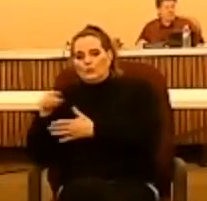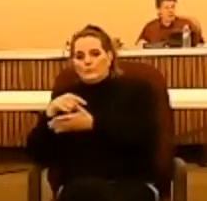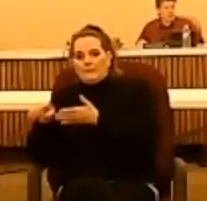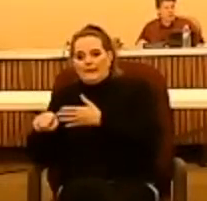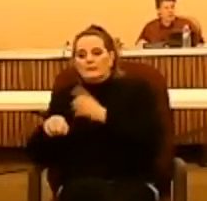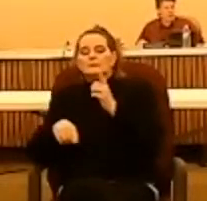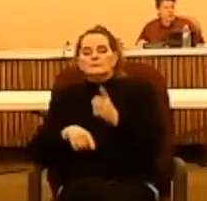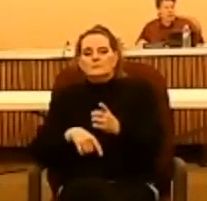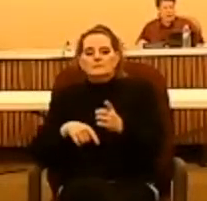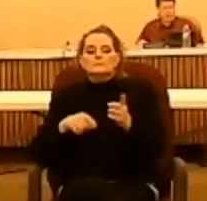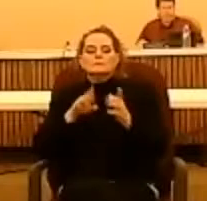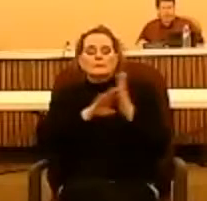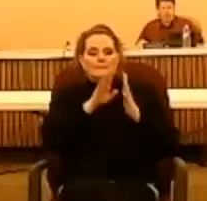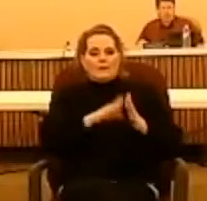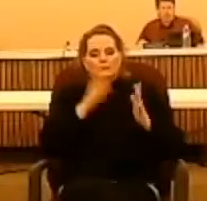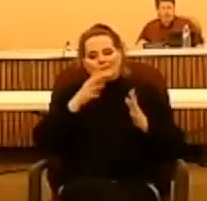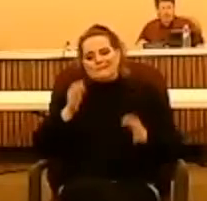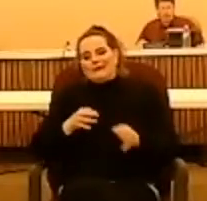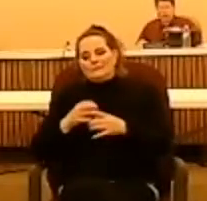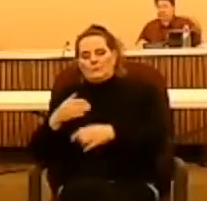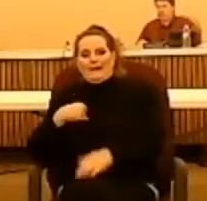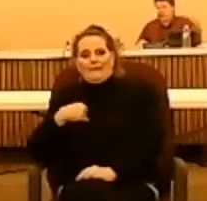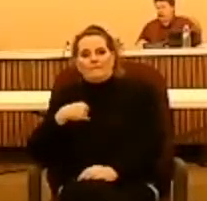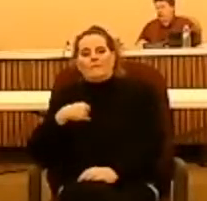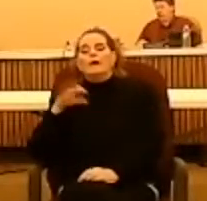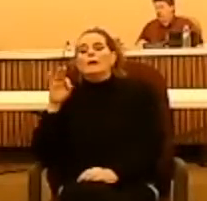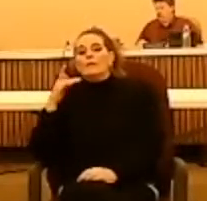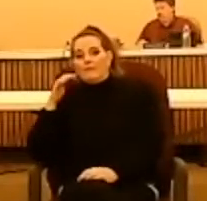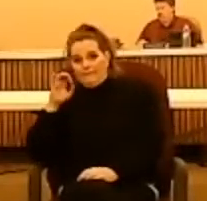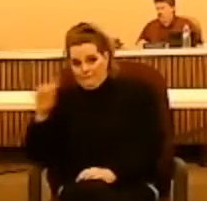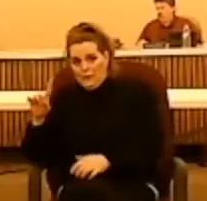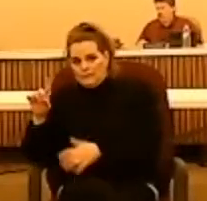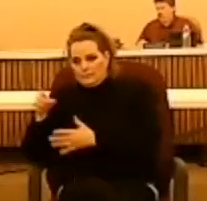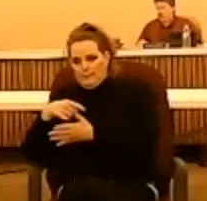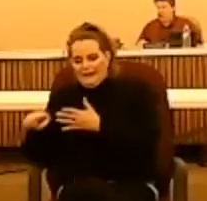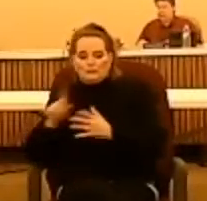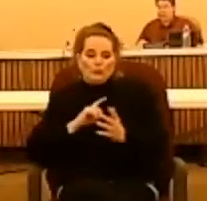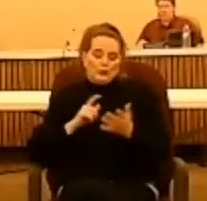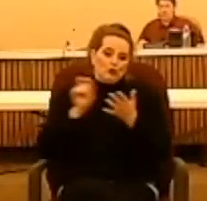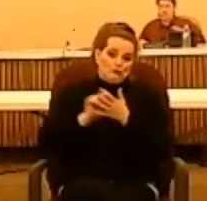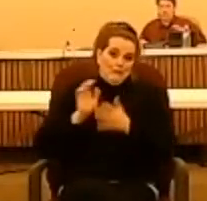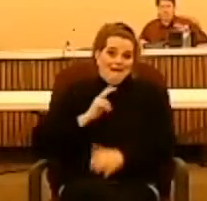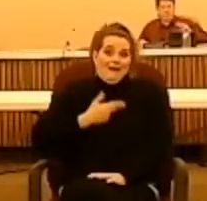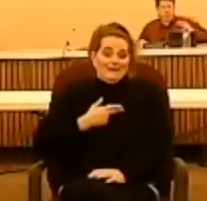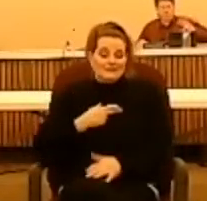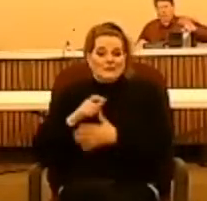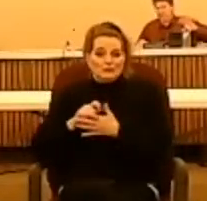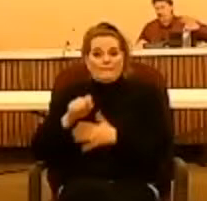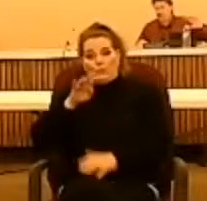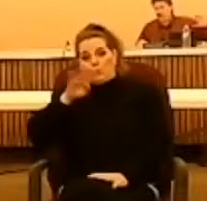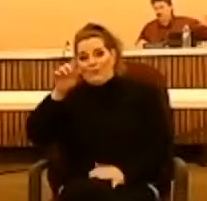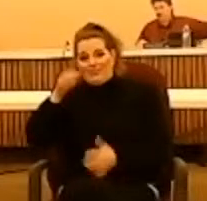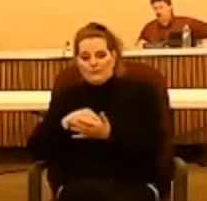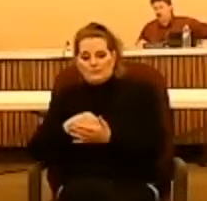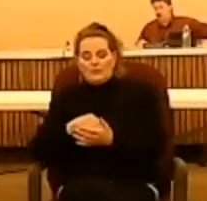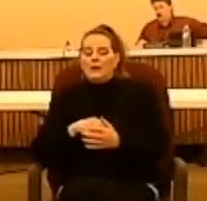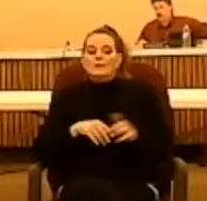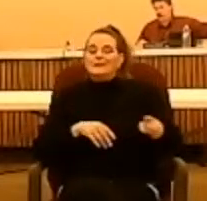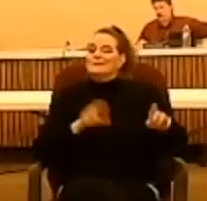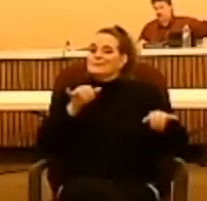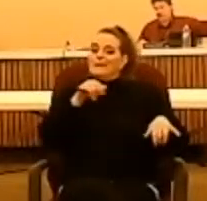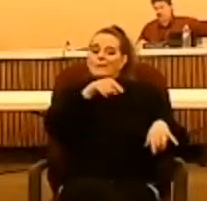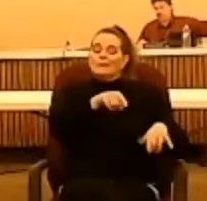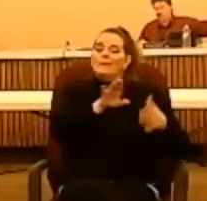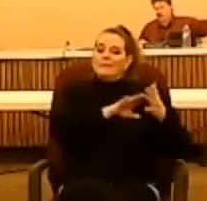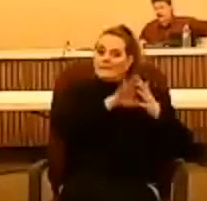second route. I will note that in addition to that 141,000, they are still going to spend about $45,000 to